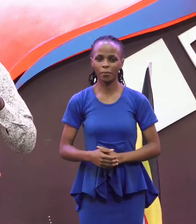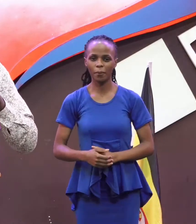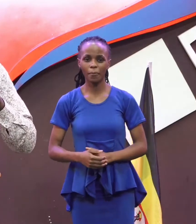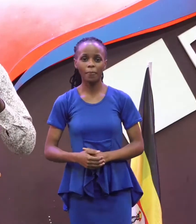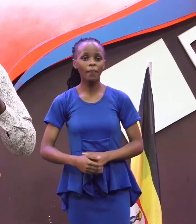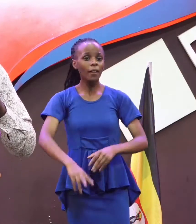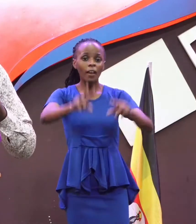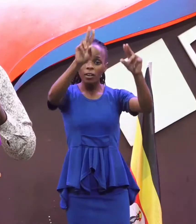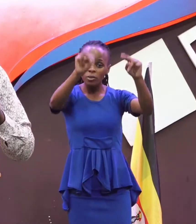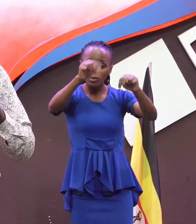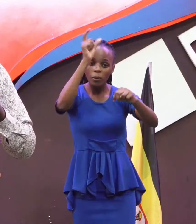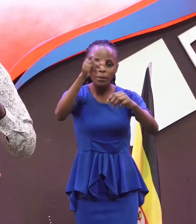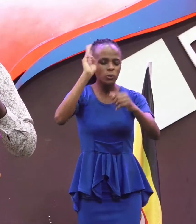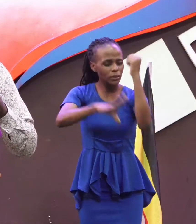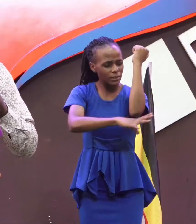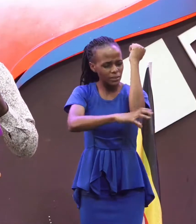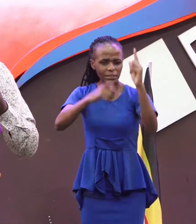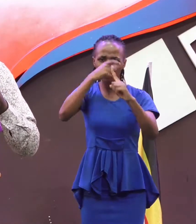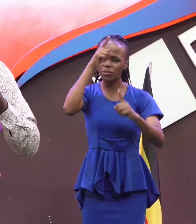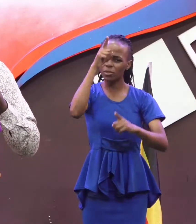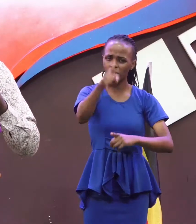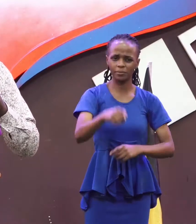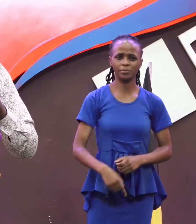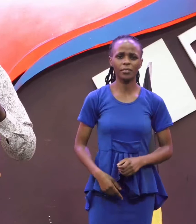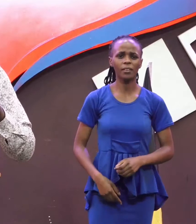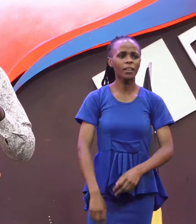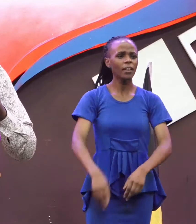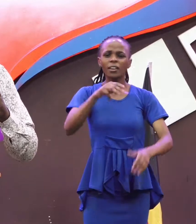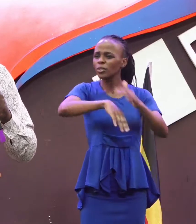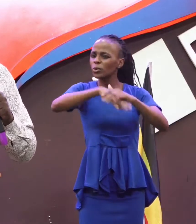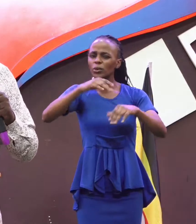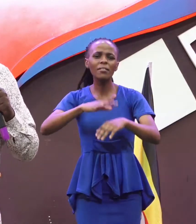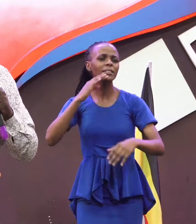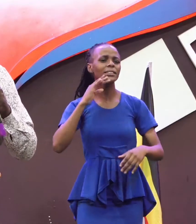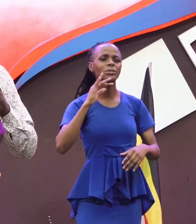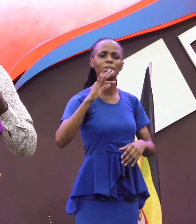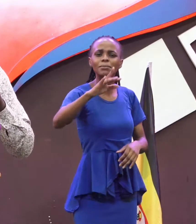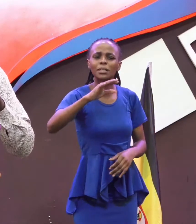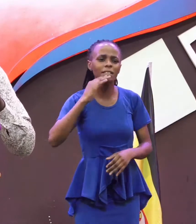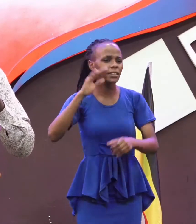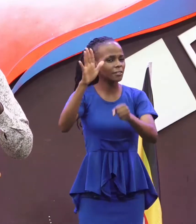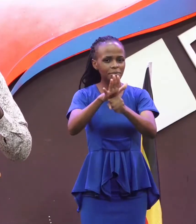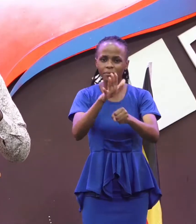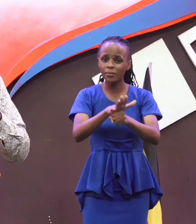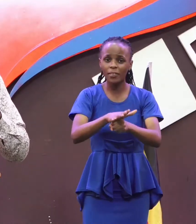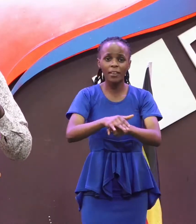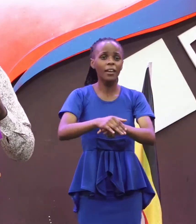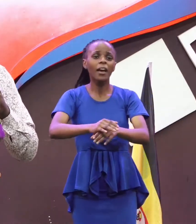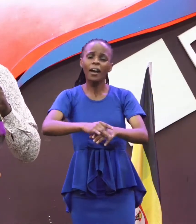amen. No one will take it away from you. You do not need to speak for it.